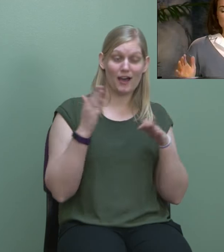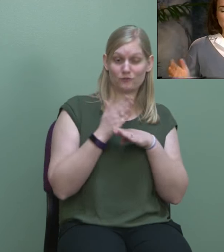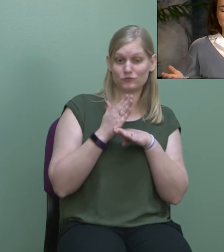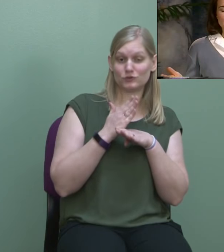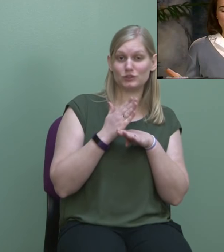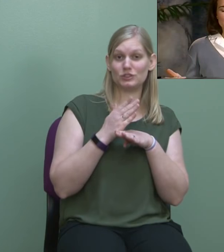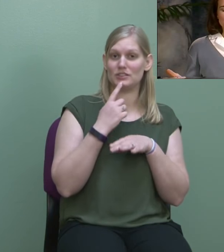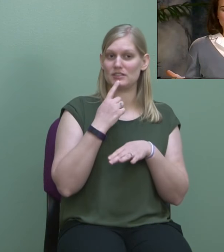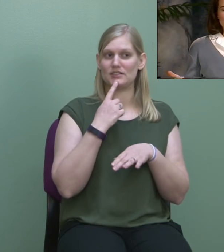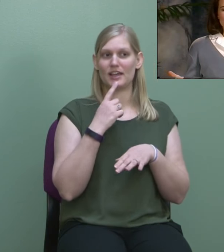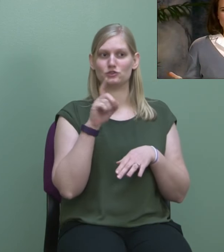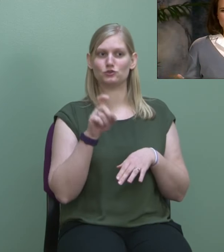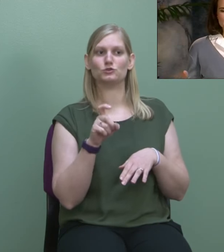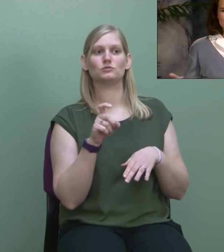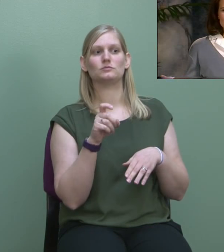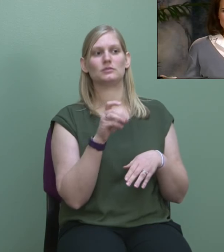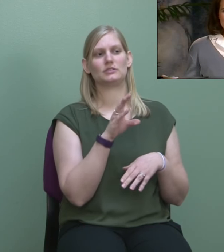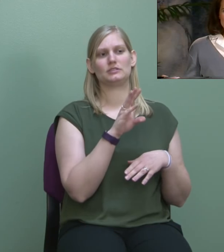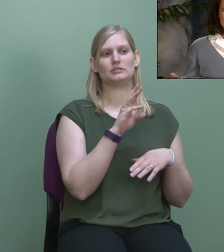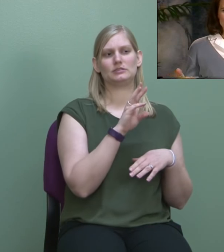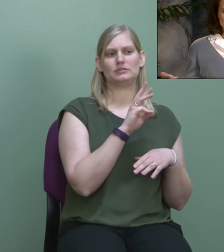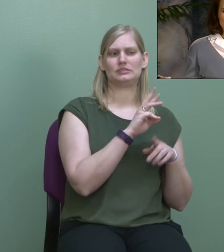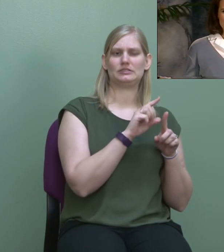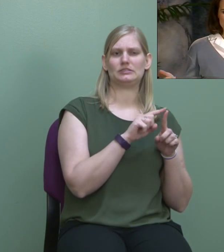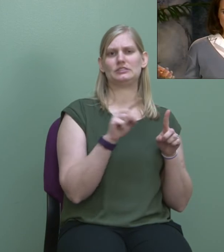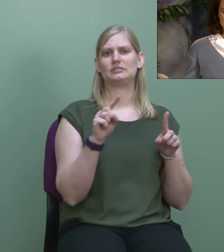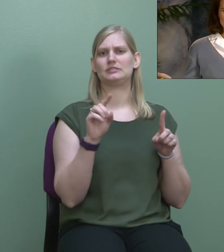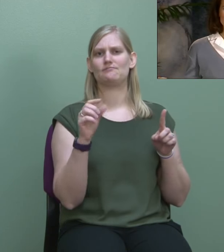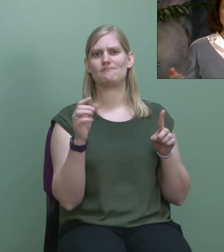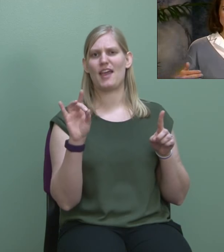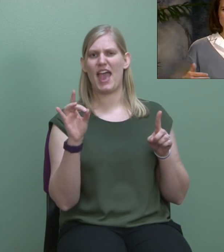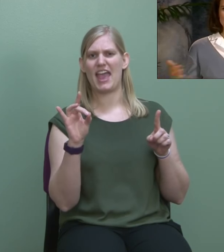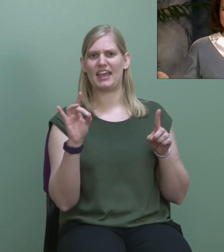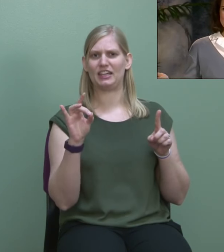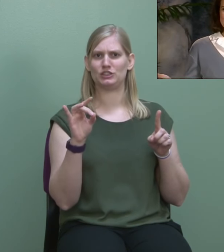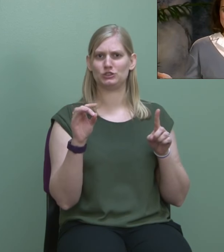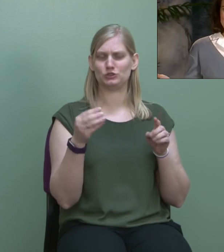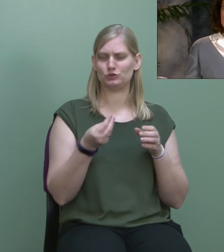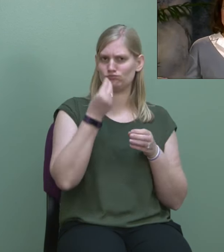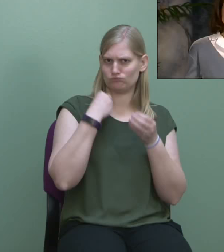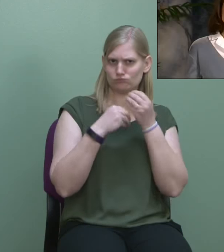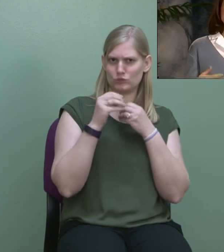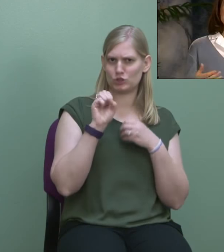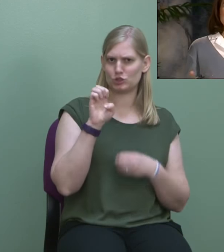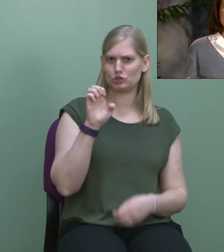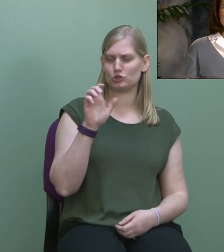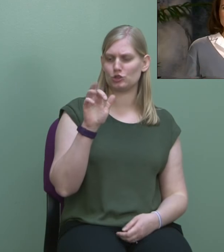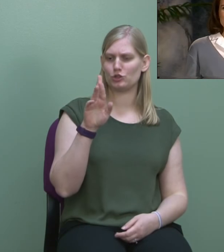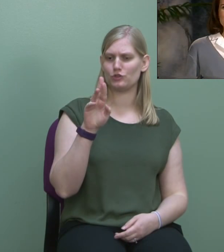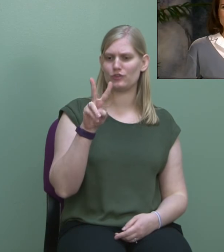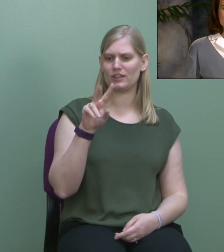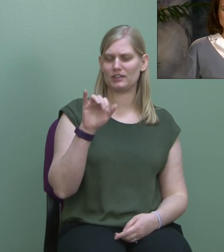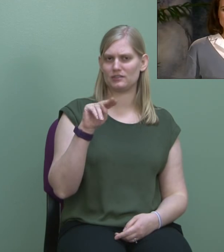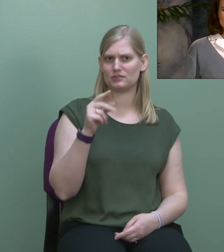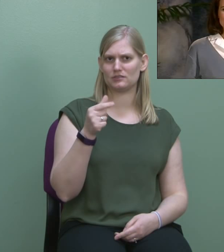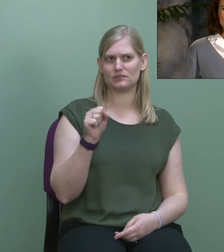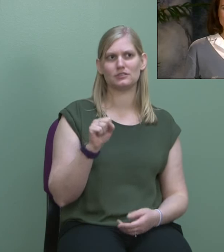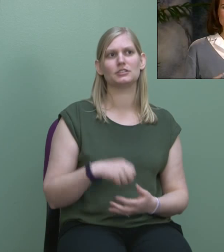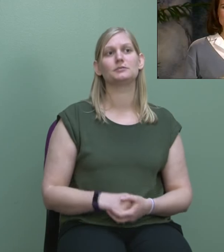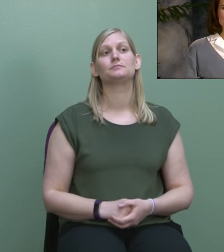There leaves some room for, there's 5 more servings between 6 and 11, so